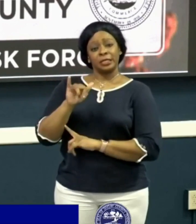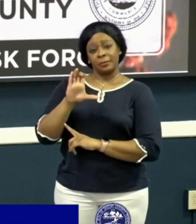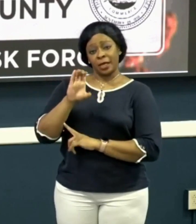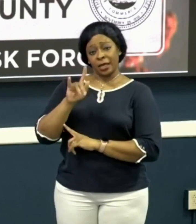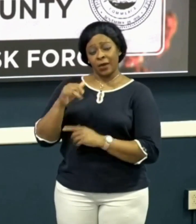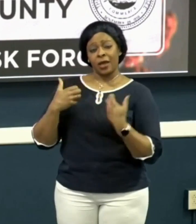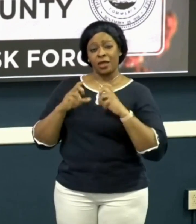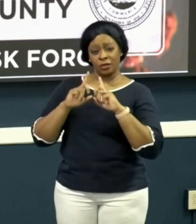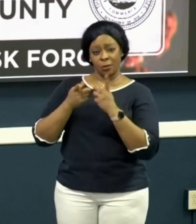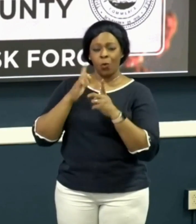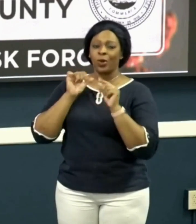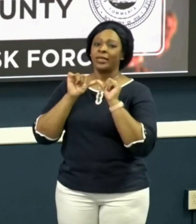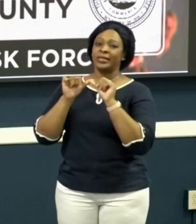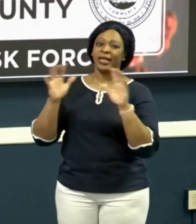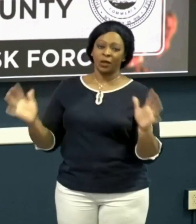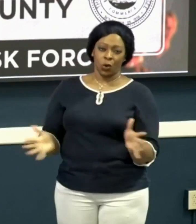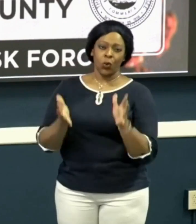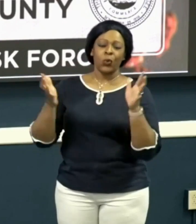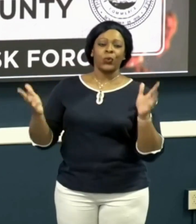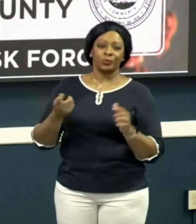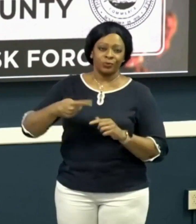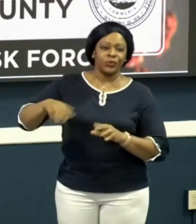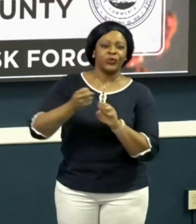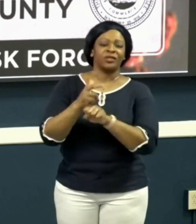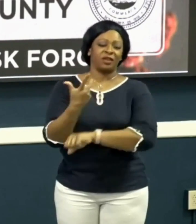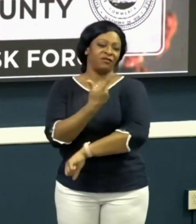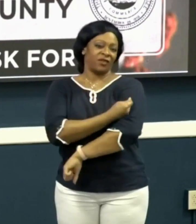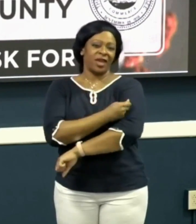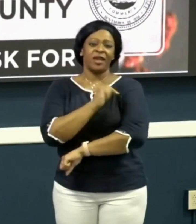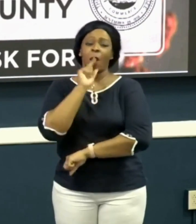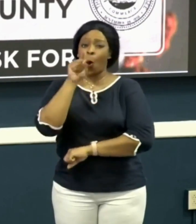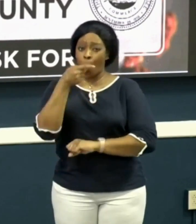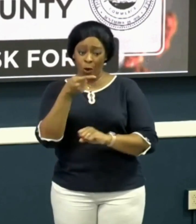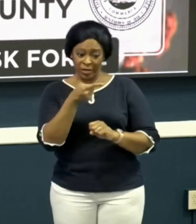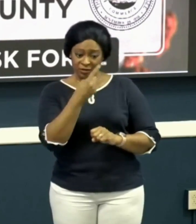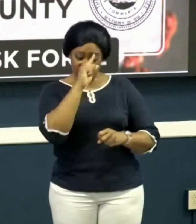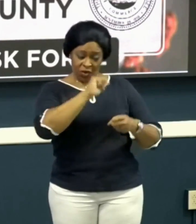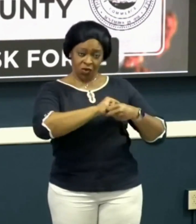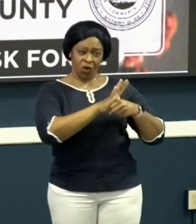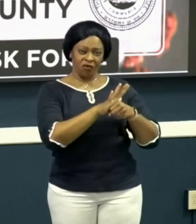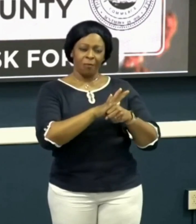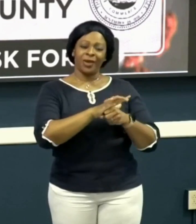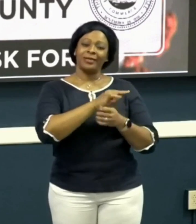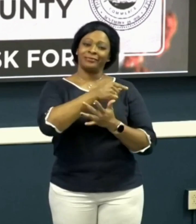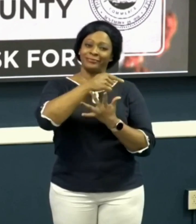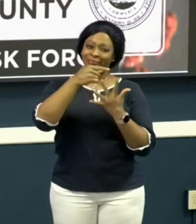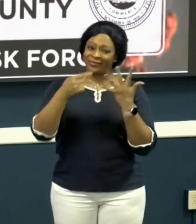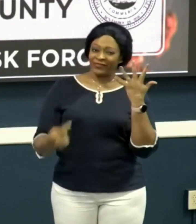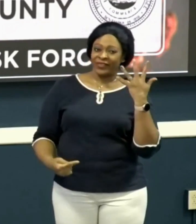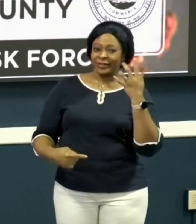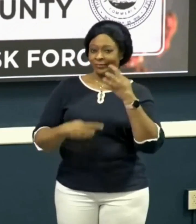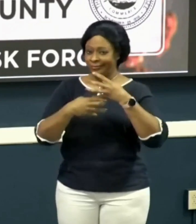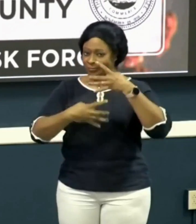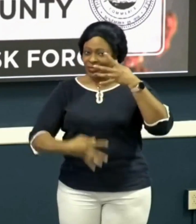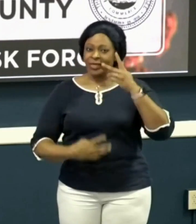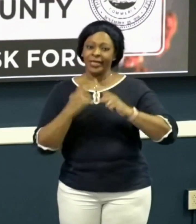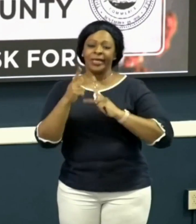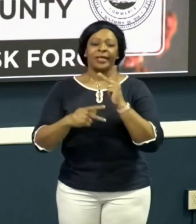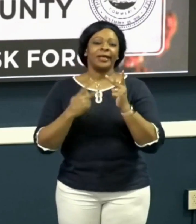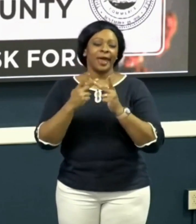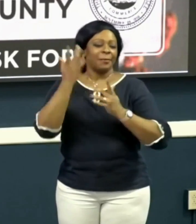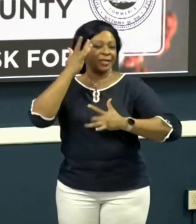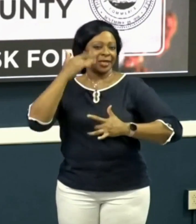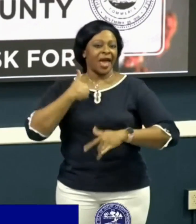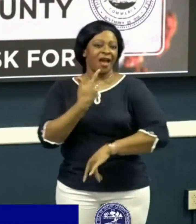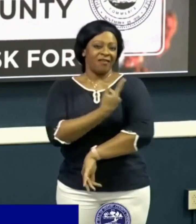will continue to encourage vaccinations, not only against COVID-19, but against all of the diseases that we have vaccines for.